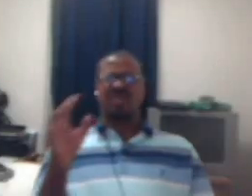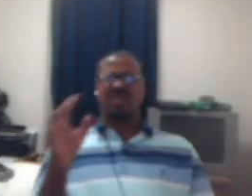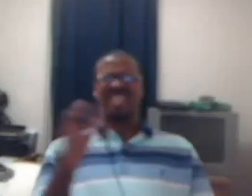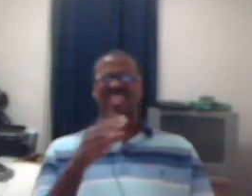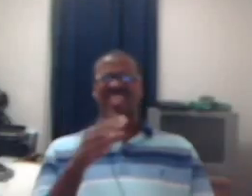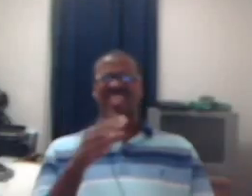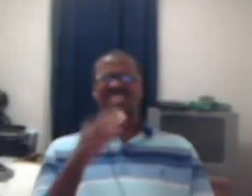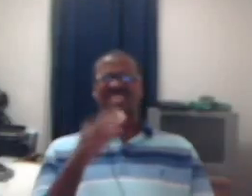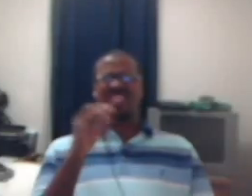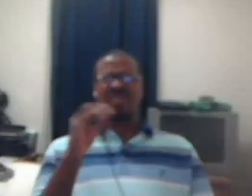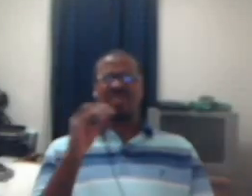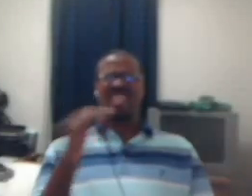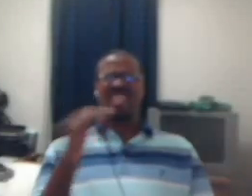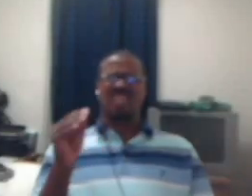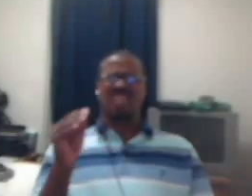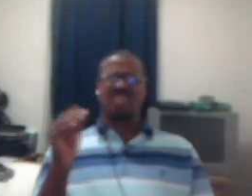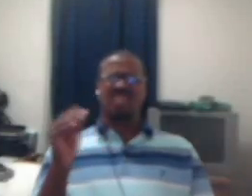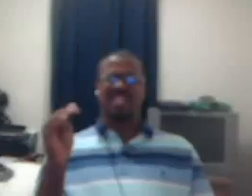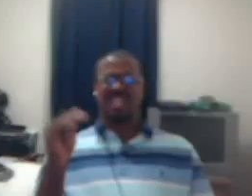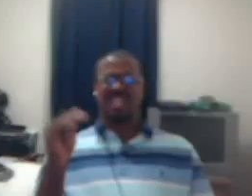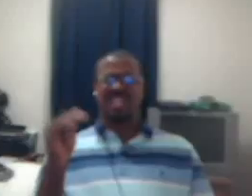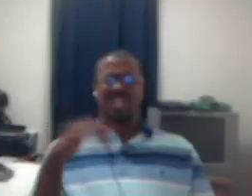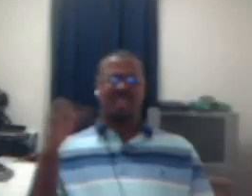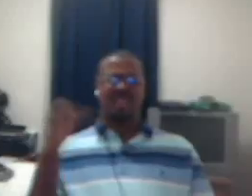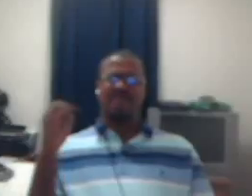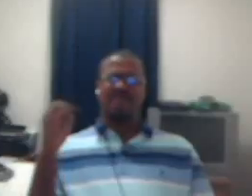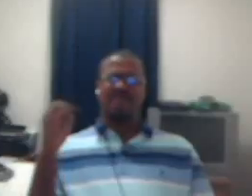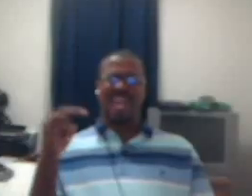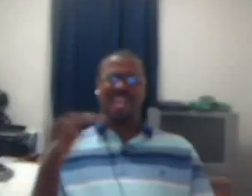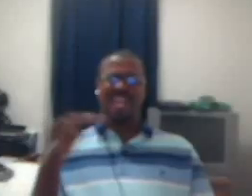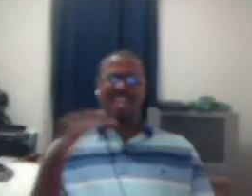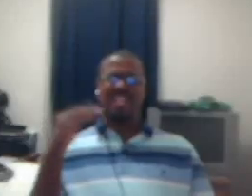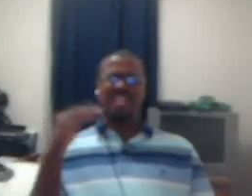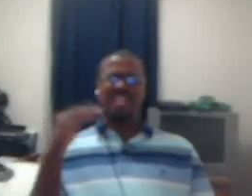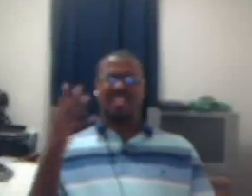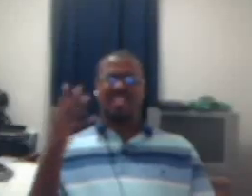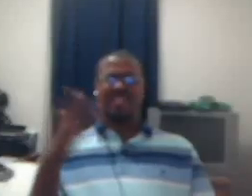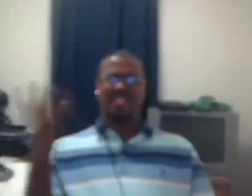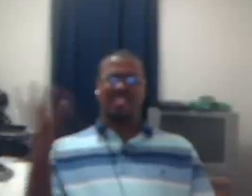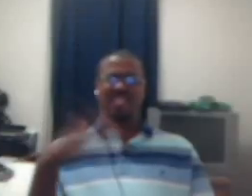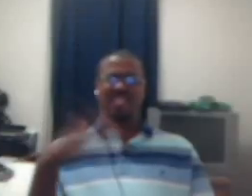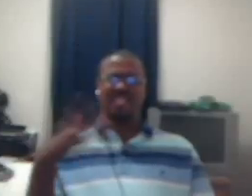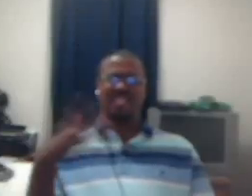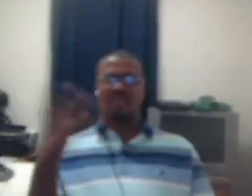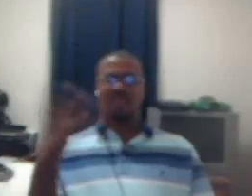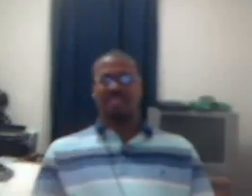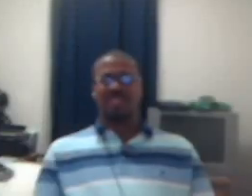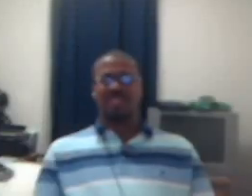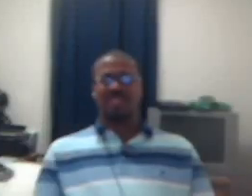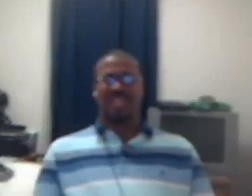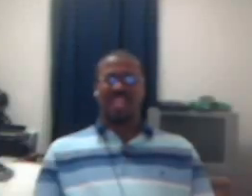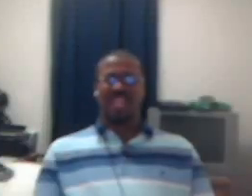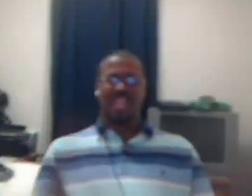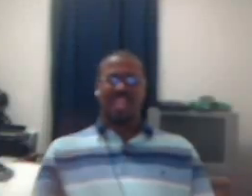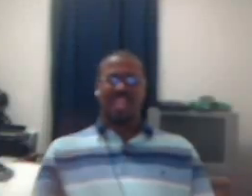women could be ghetto, you understand? Could be bad and devious and trampish and stuff like that. Not just